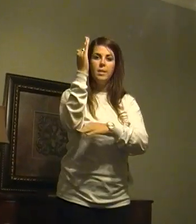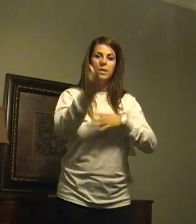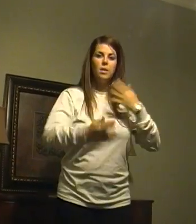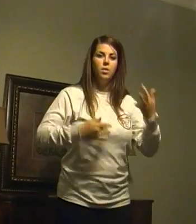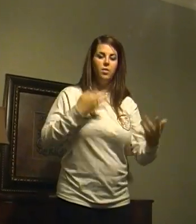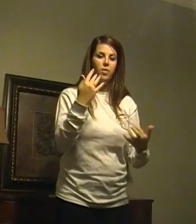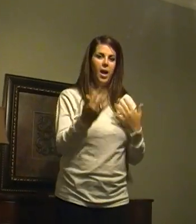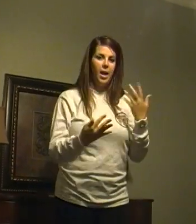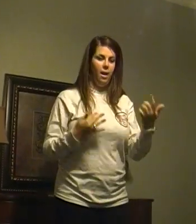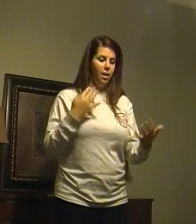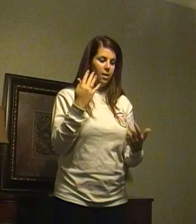forest fire